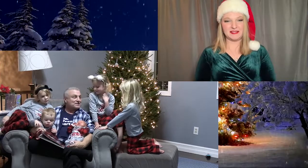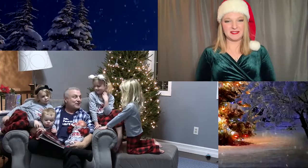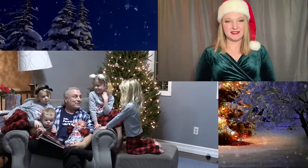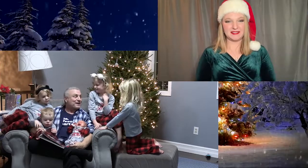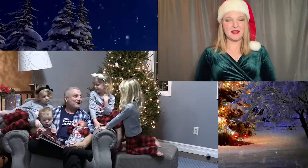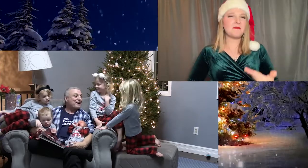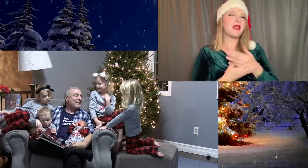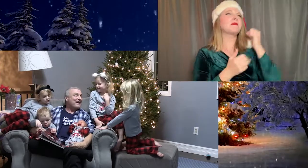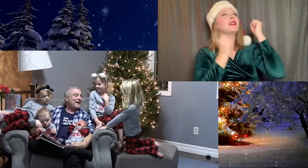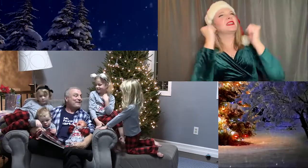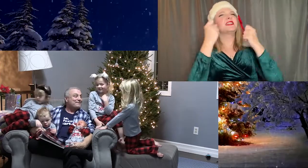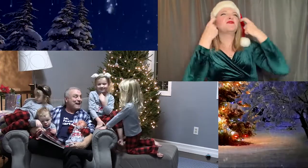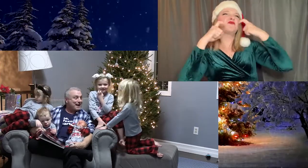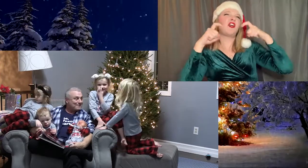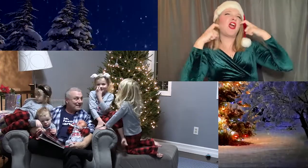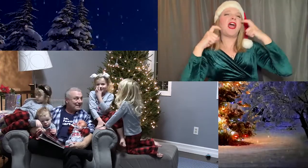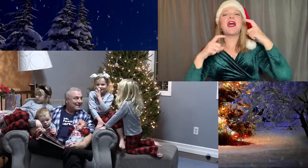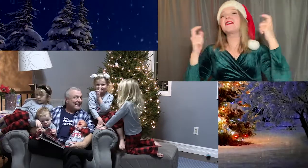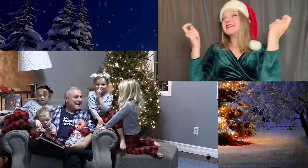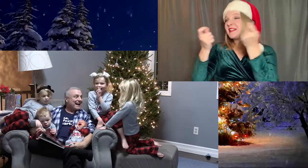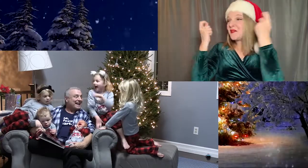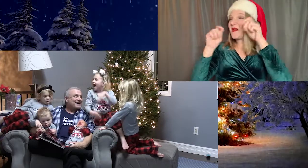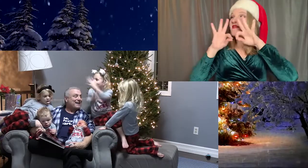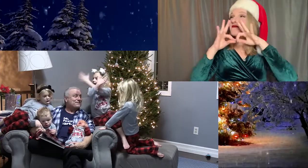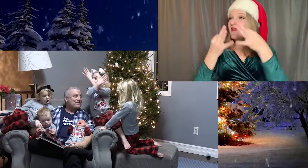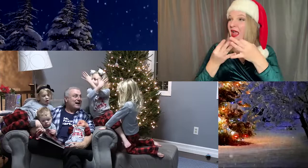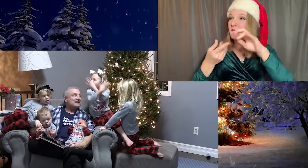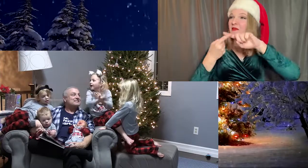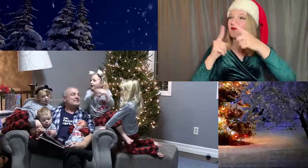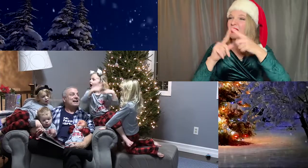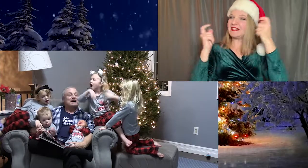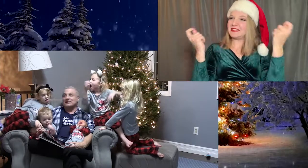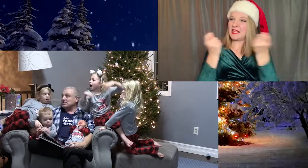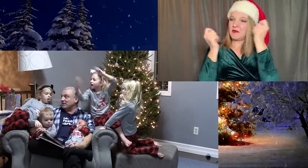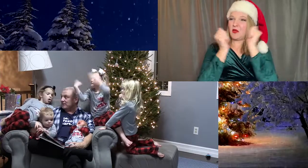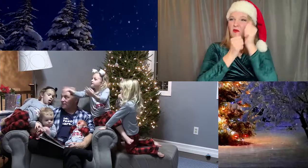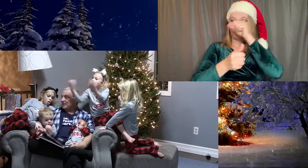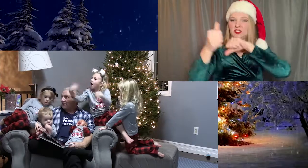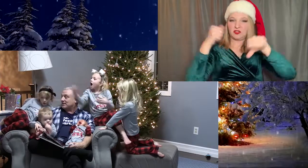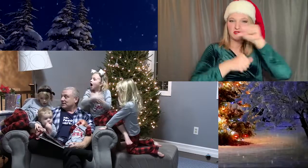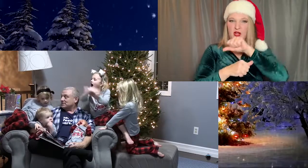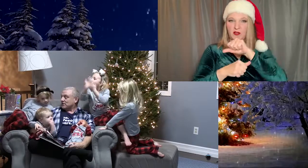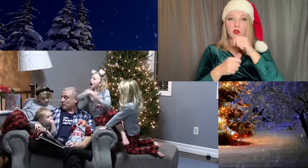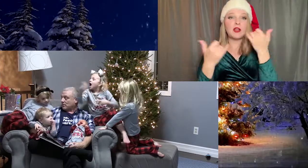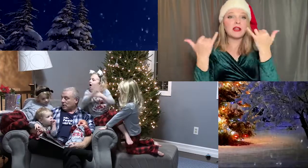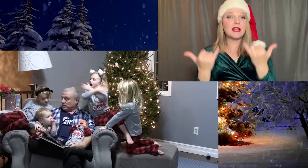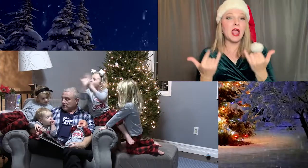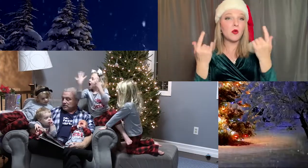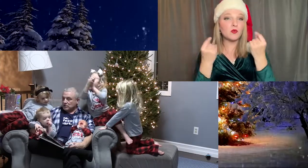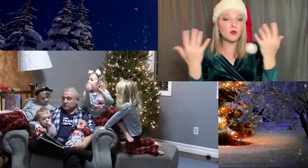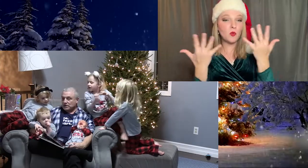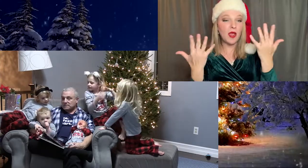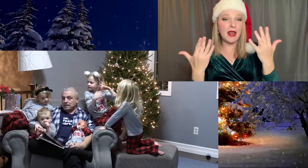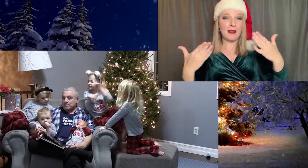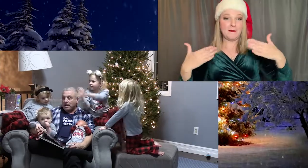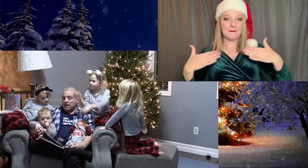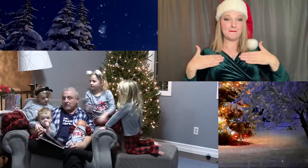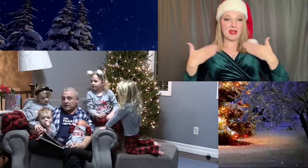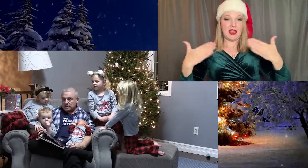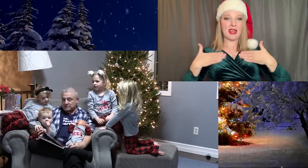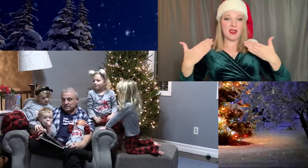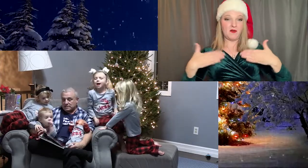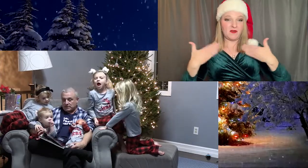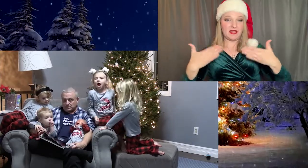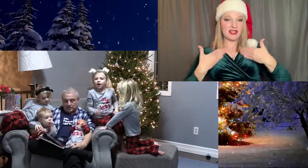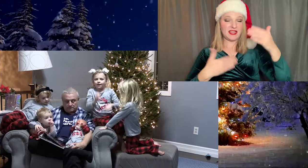We all celebrate our family and our friends and each other. So what we're going to do is we're going to say